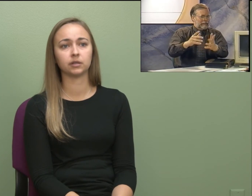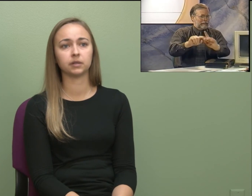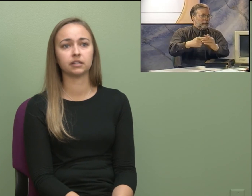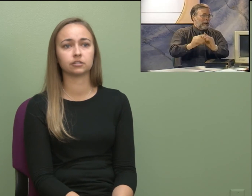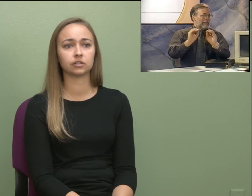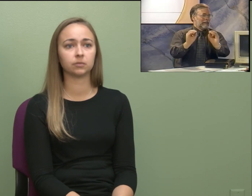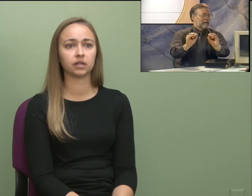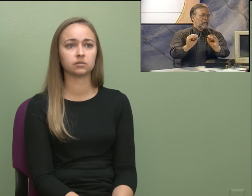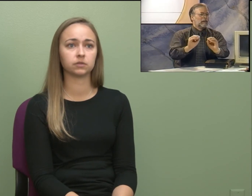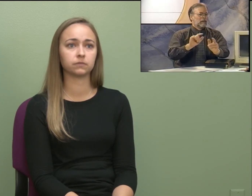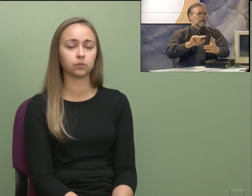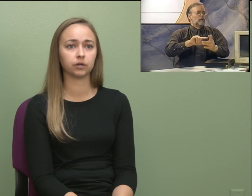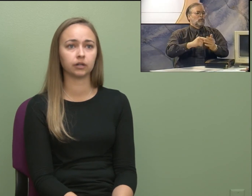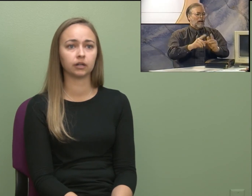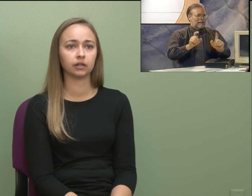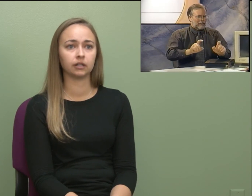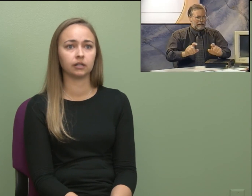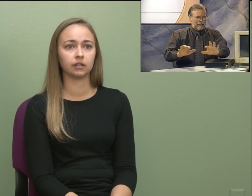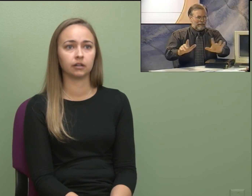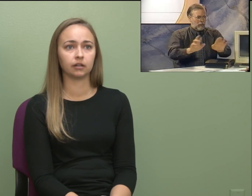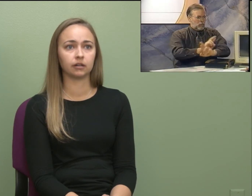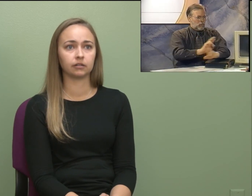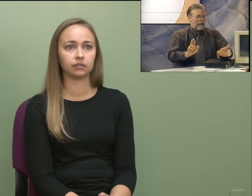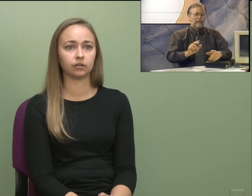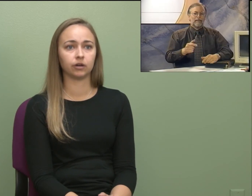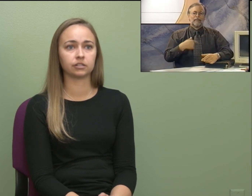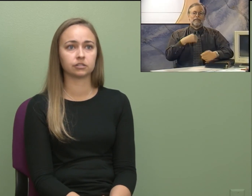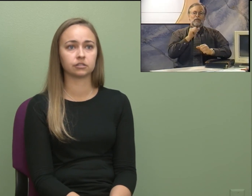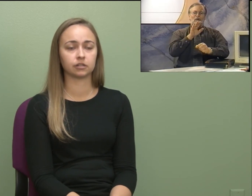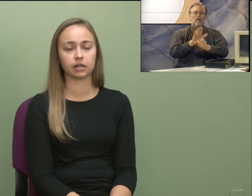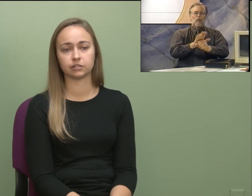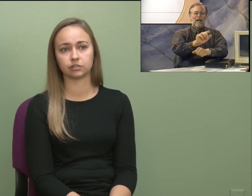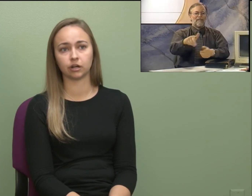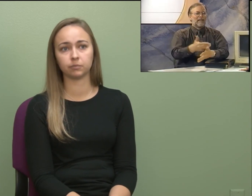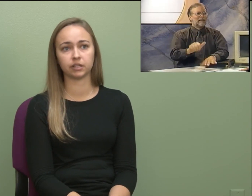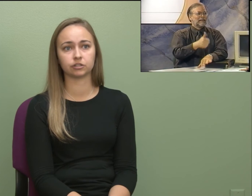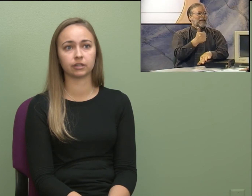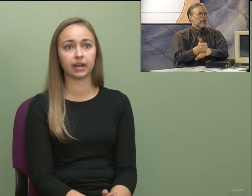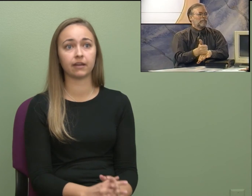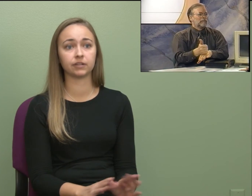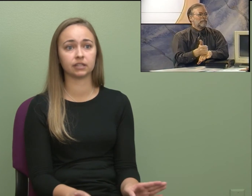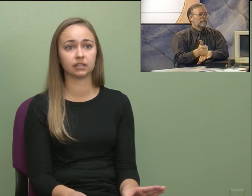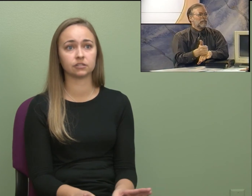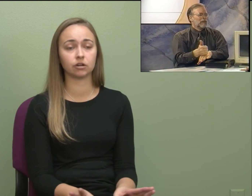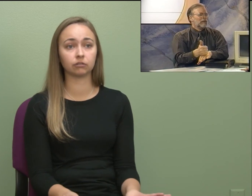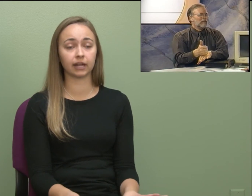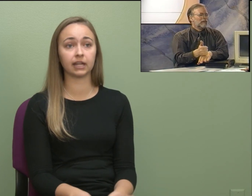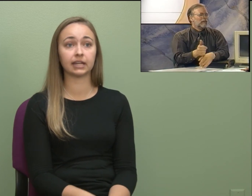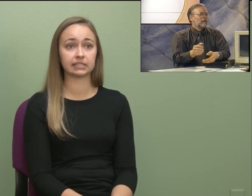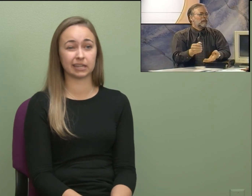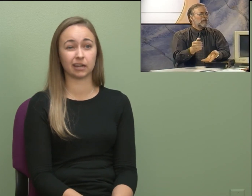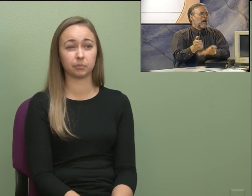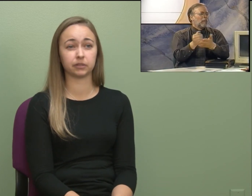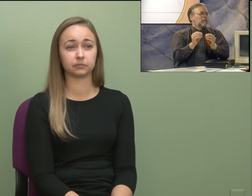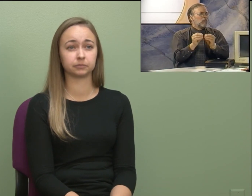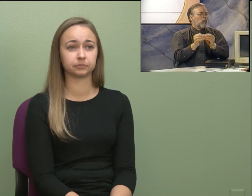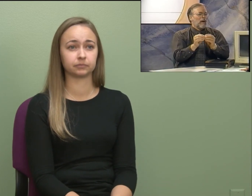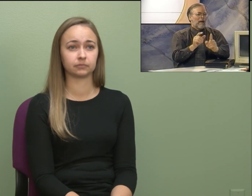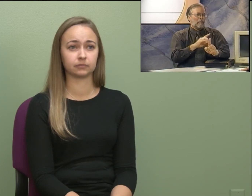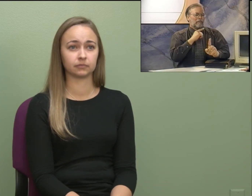Maybe 20 minutes, 30 minutes before, I start, make sure that everything is all ready and set